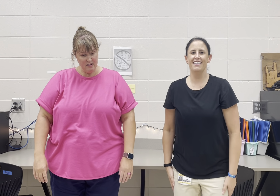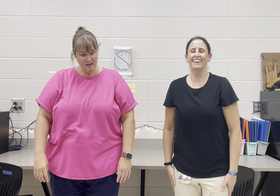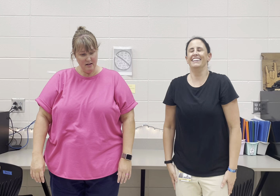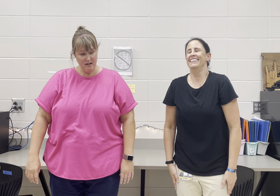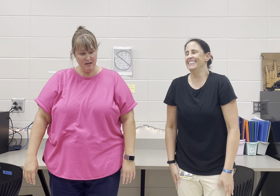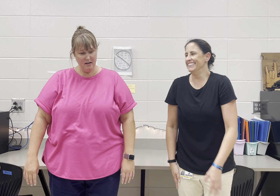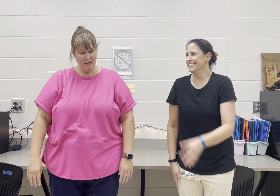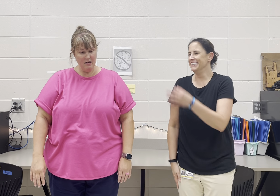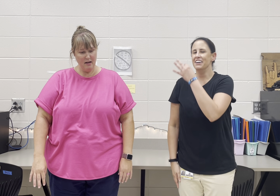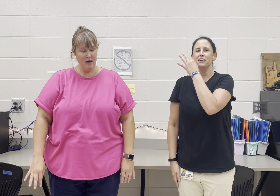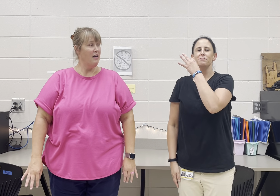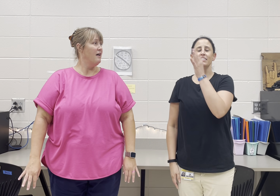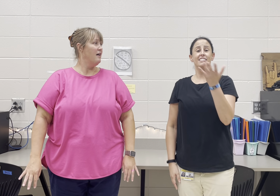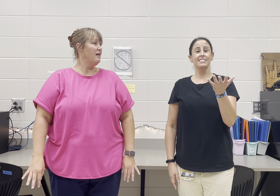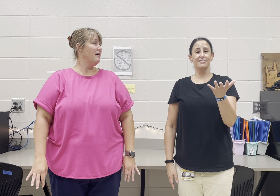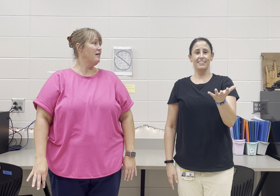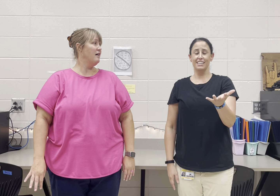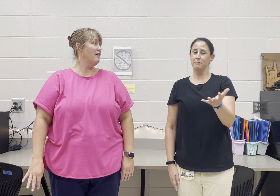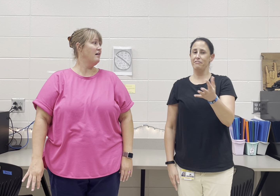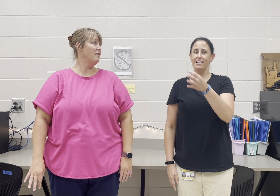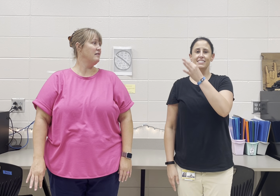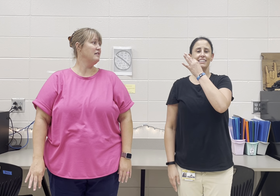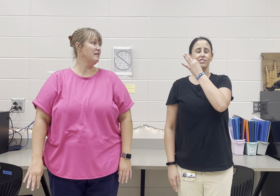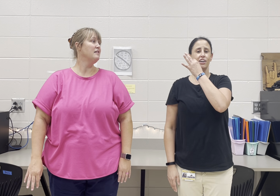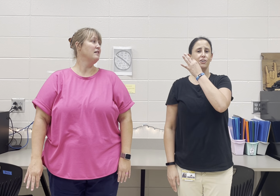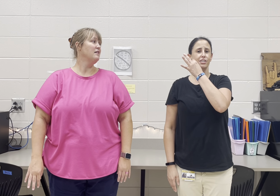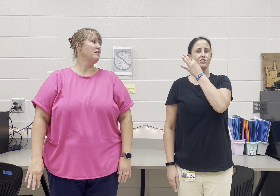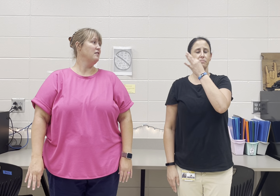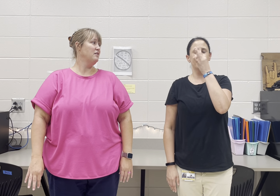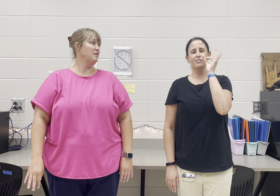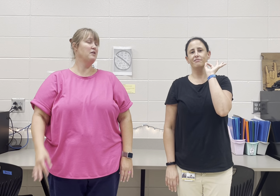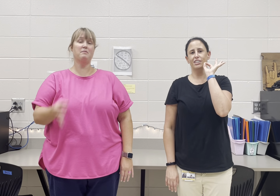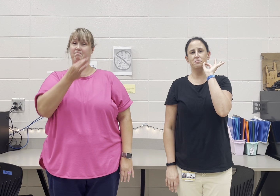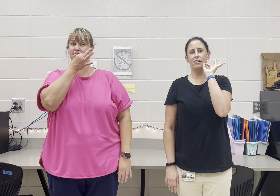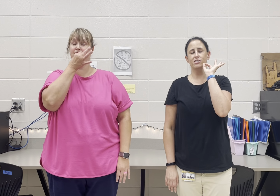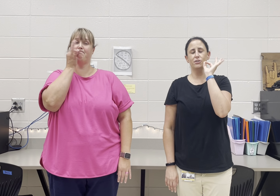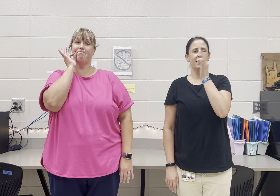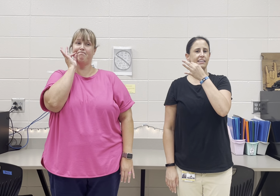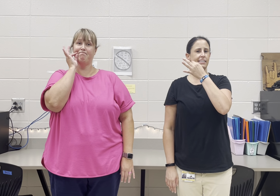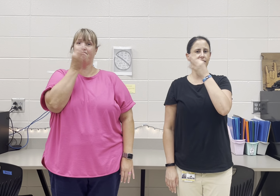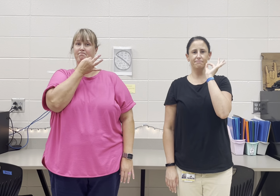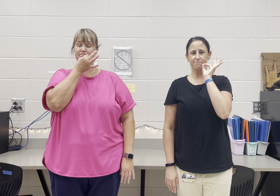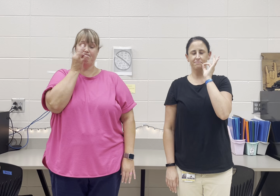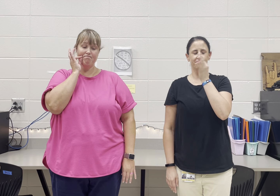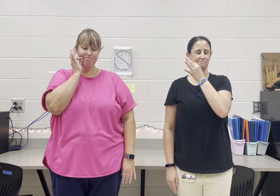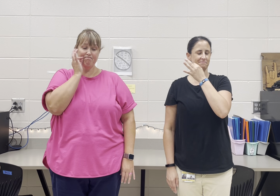Ramadan. This is a time of fasting, so you're zipping your mouth so you can't eat.